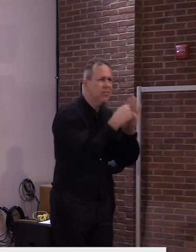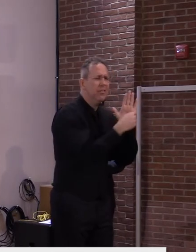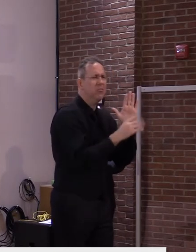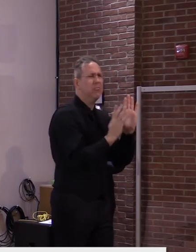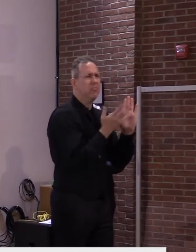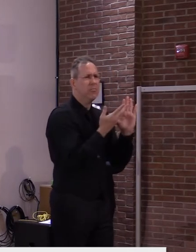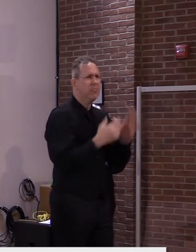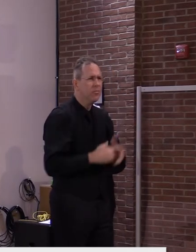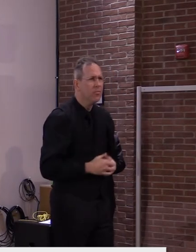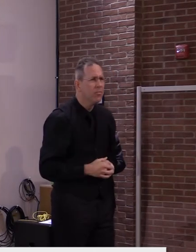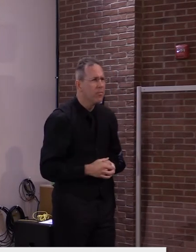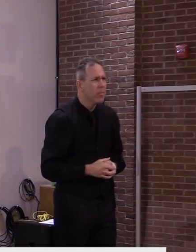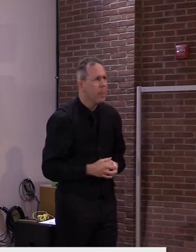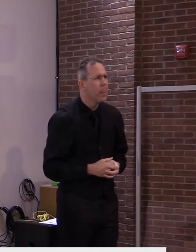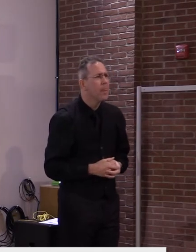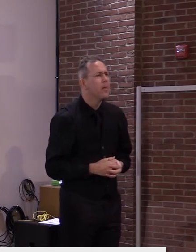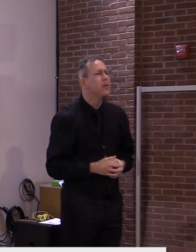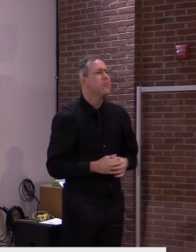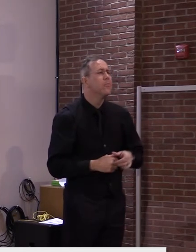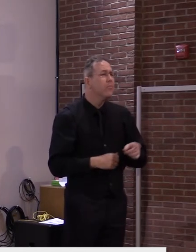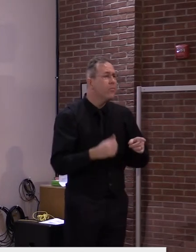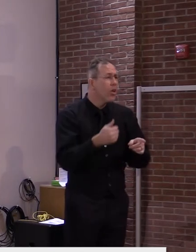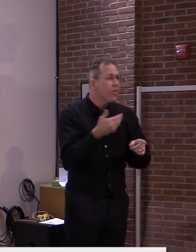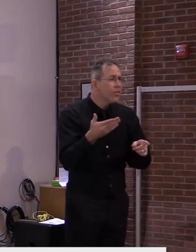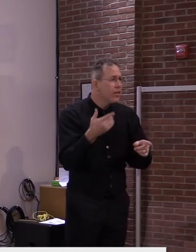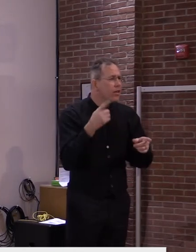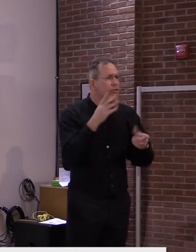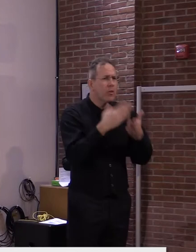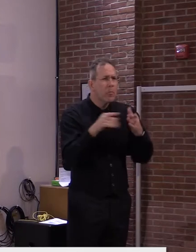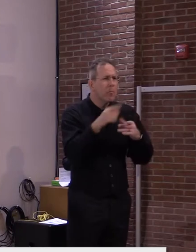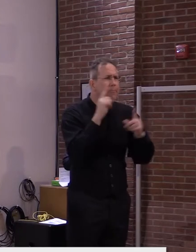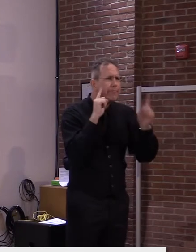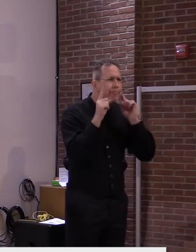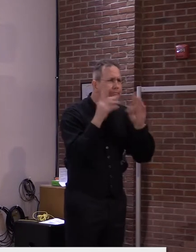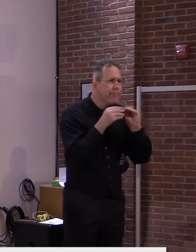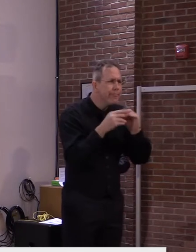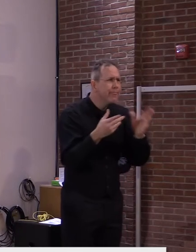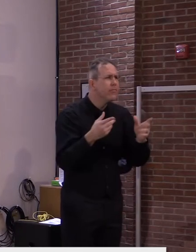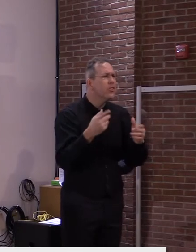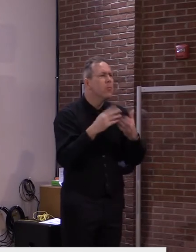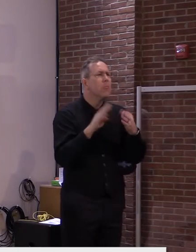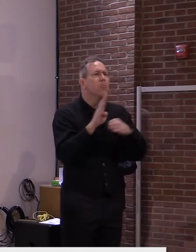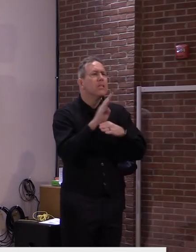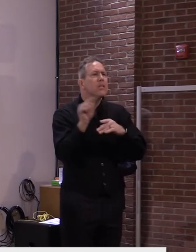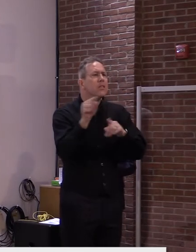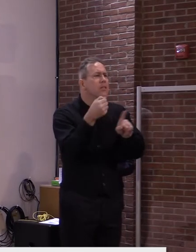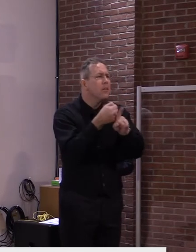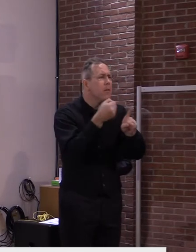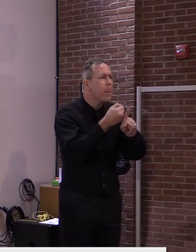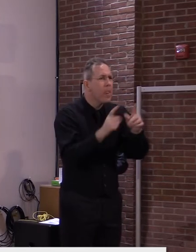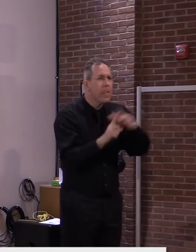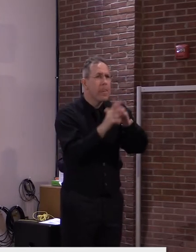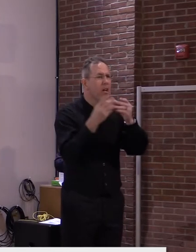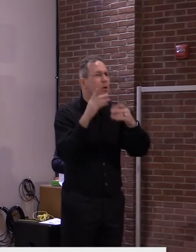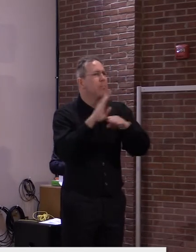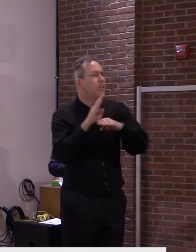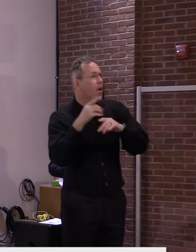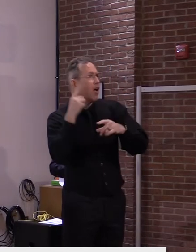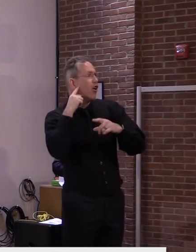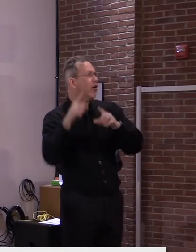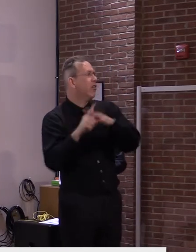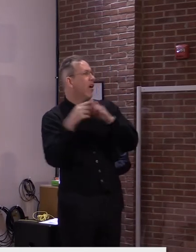clearly know of many businesses that have been stigmatized and received received the brunt